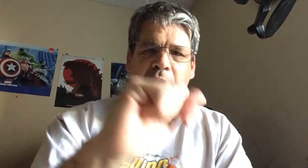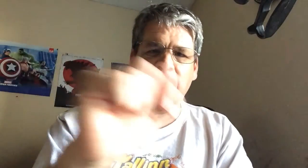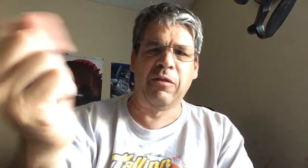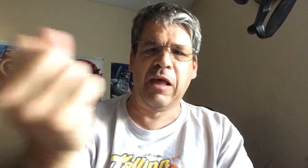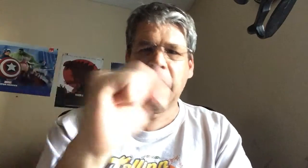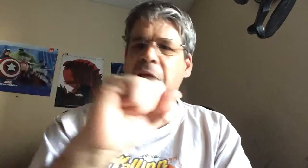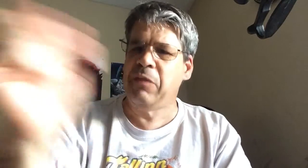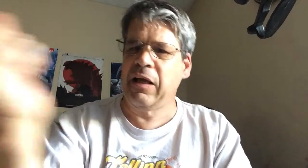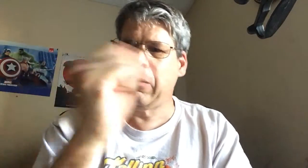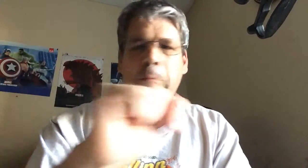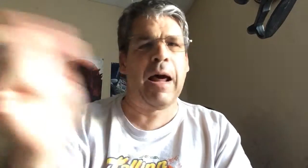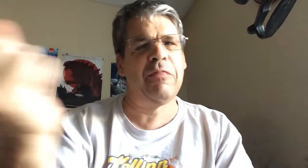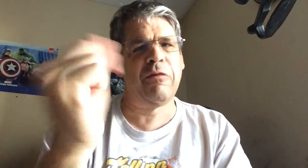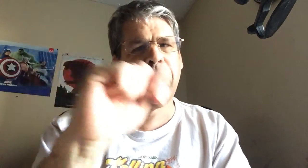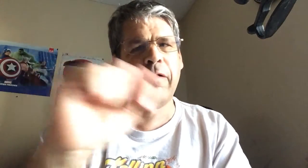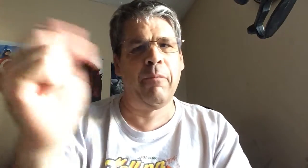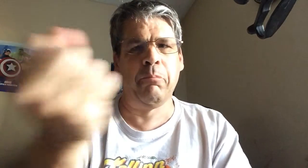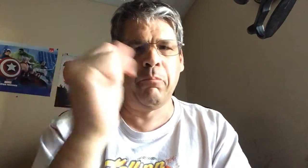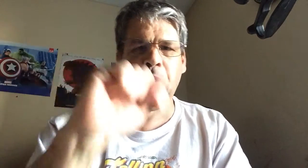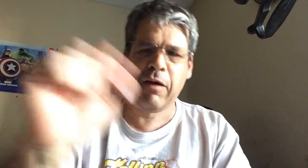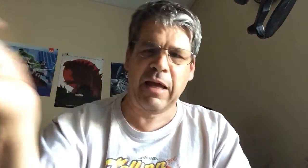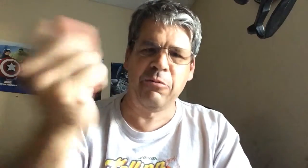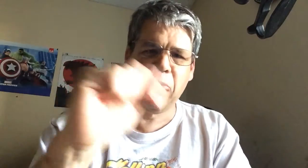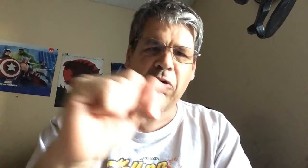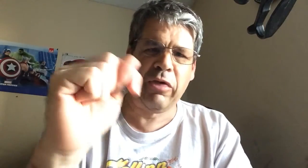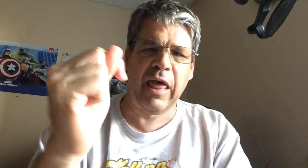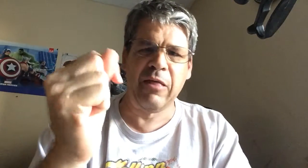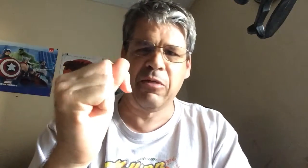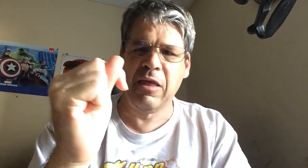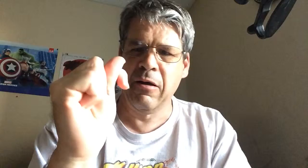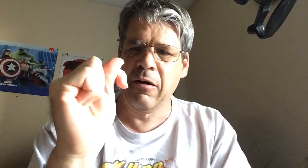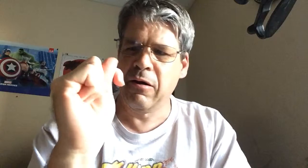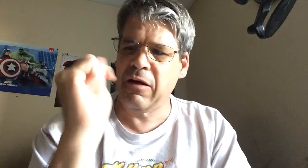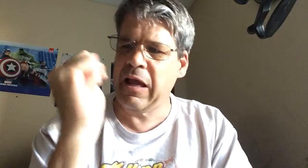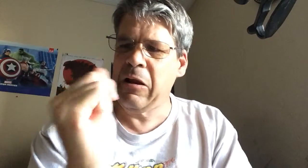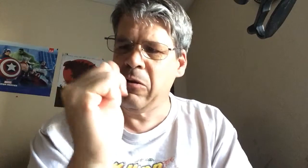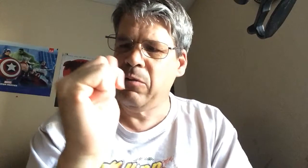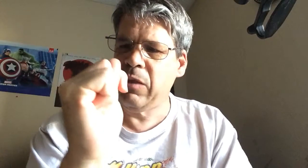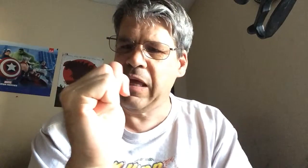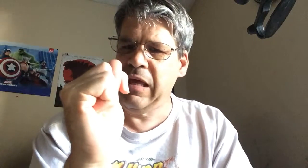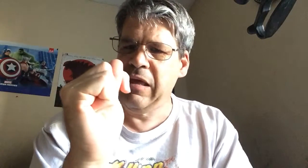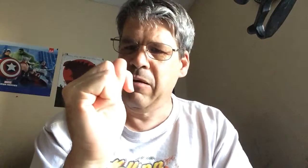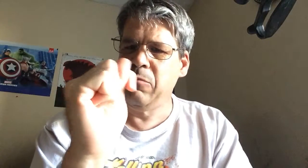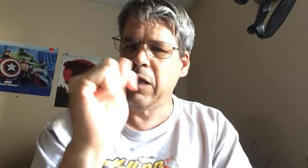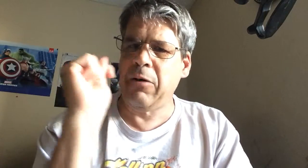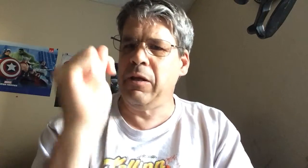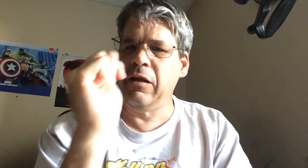Toilet. I need go bathroom. Okay, toilet. Okay? Now